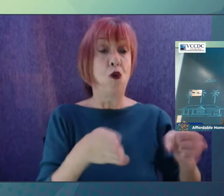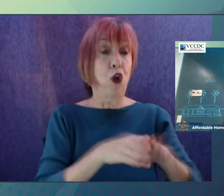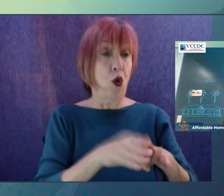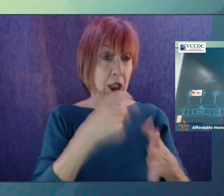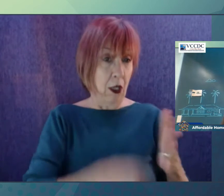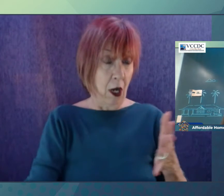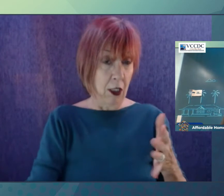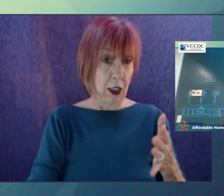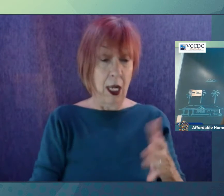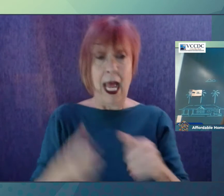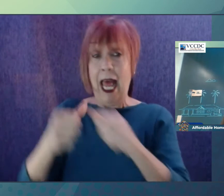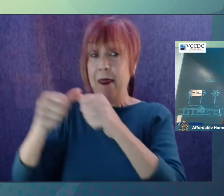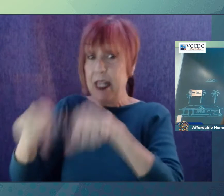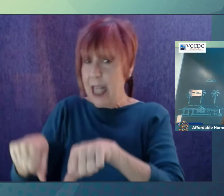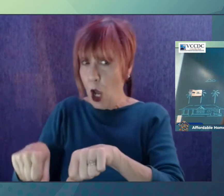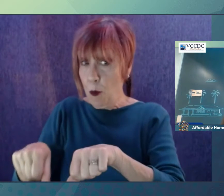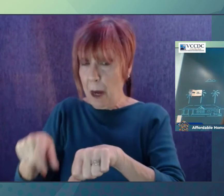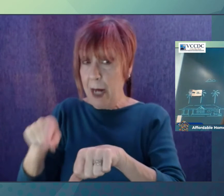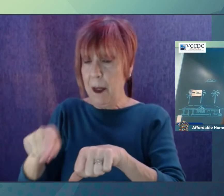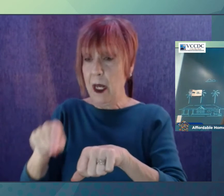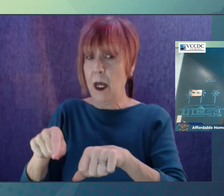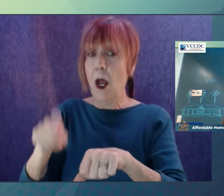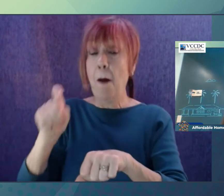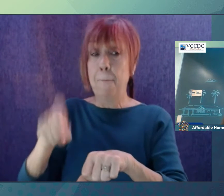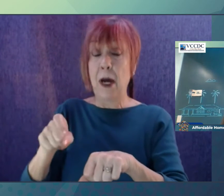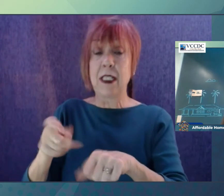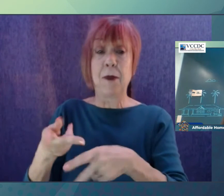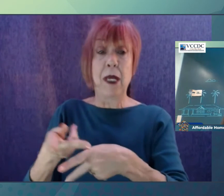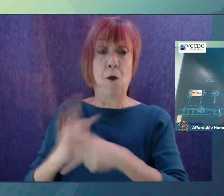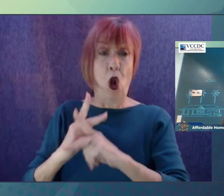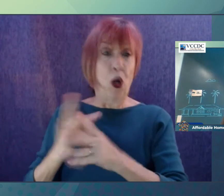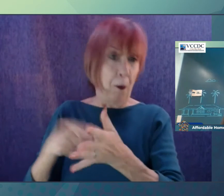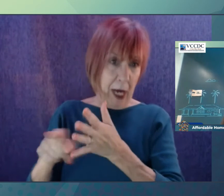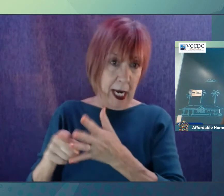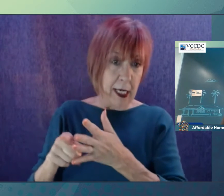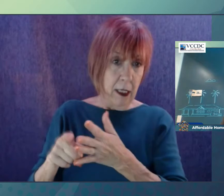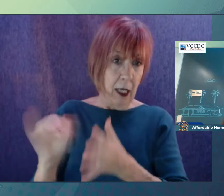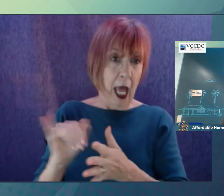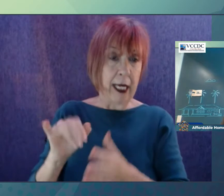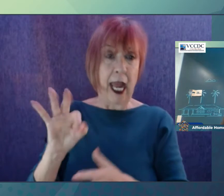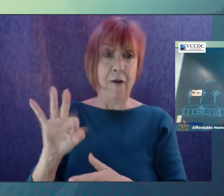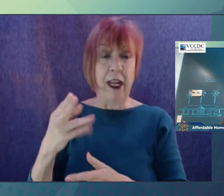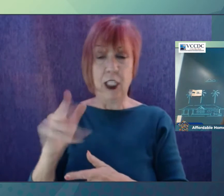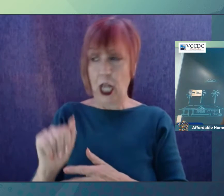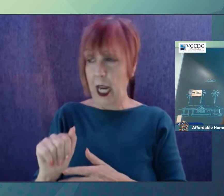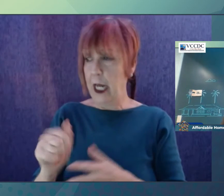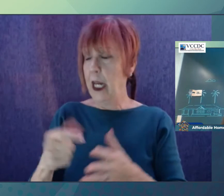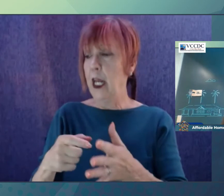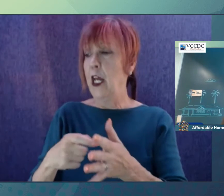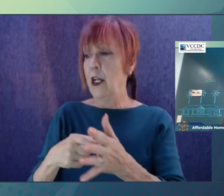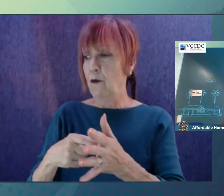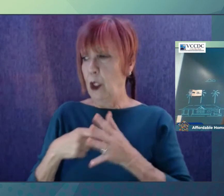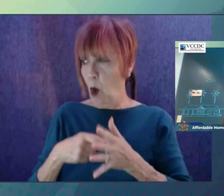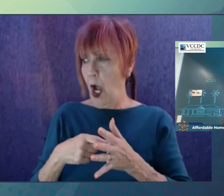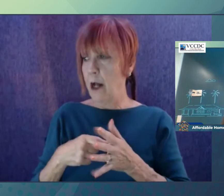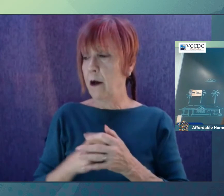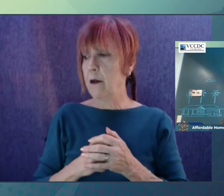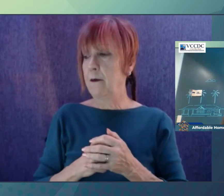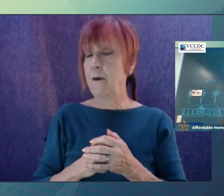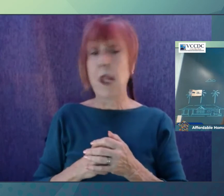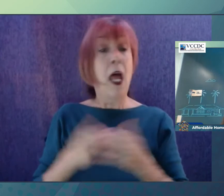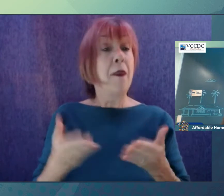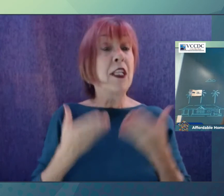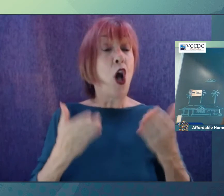The down payment must be borrower paid as required by FHA and Fannie Mae Home Ready loan guidelines. This